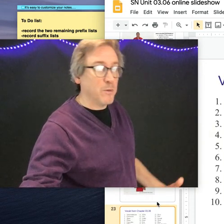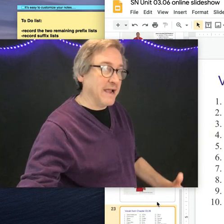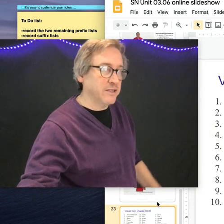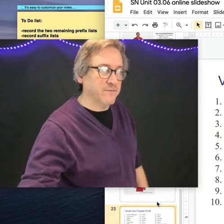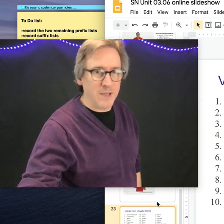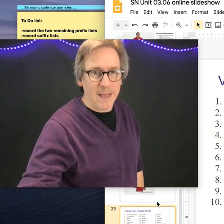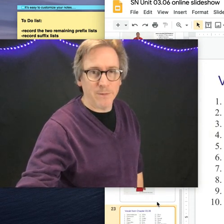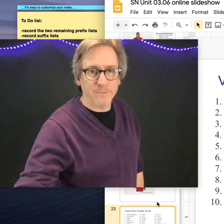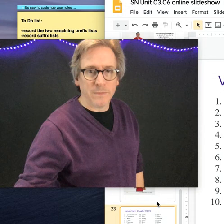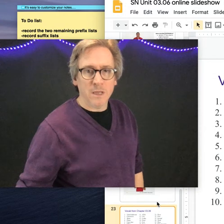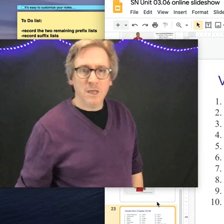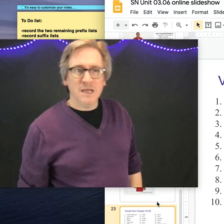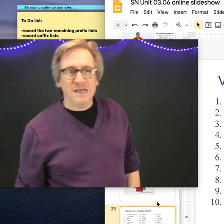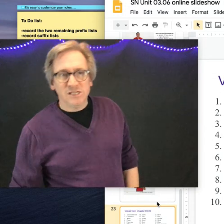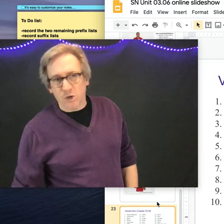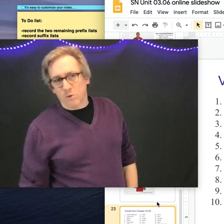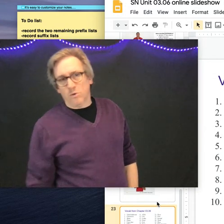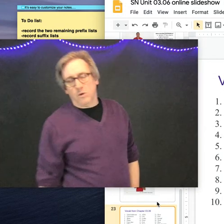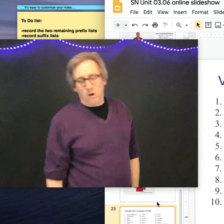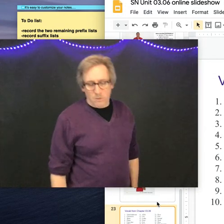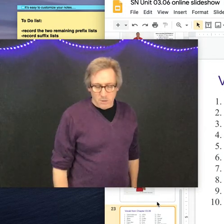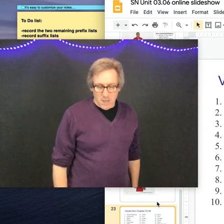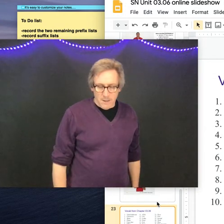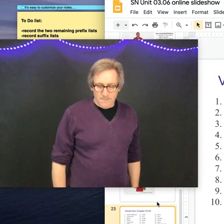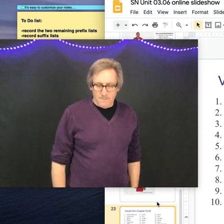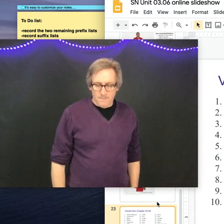And then we're back at the vocab. So